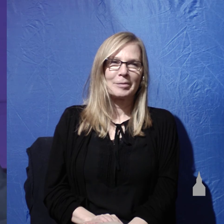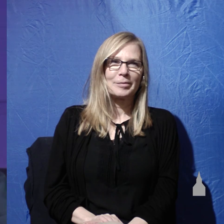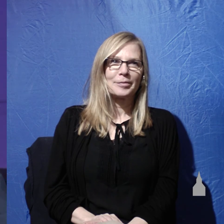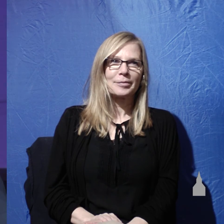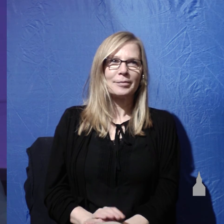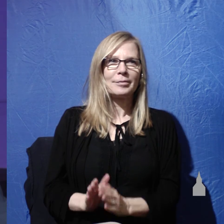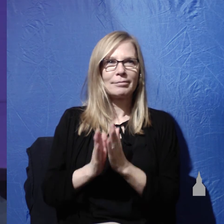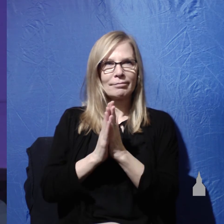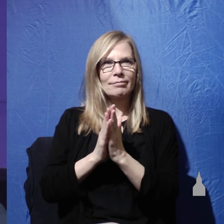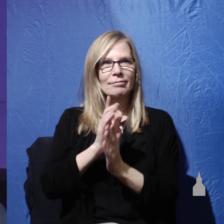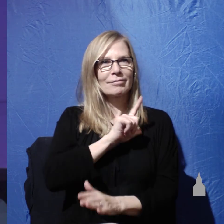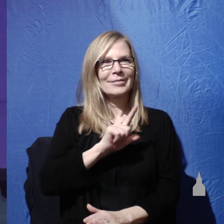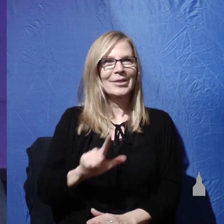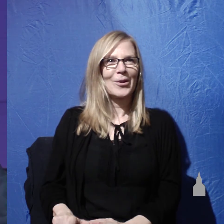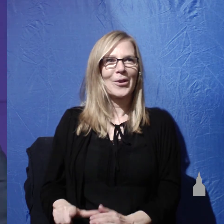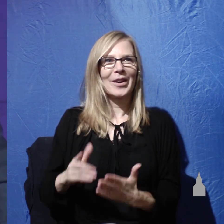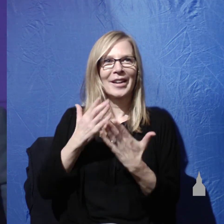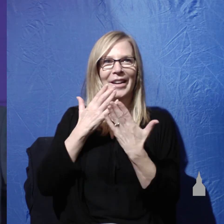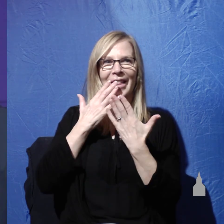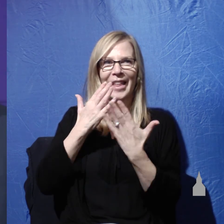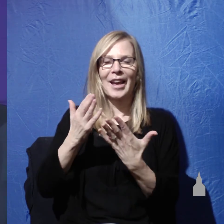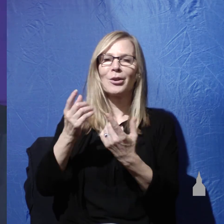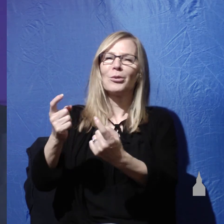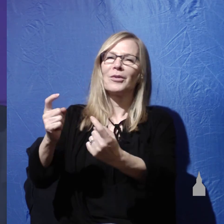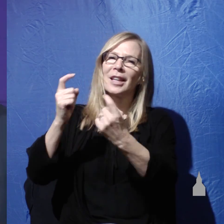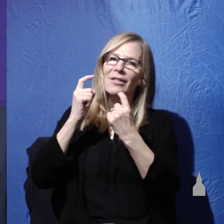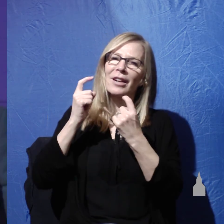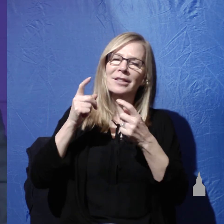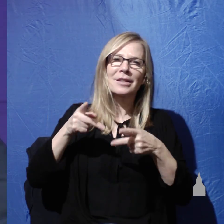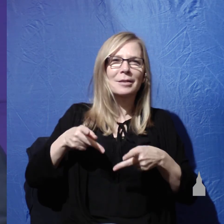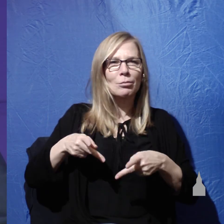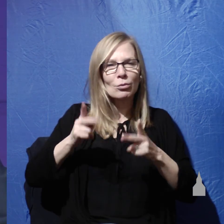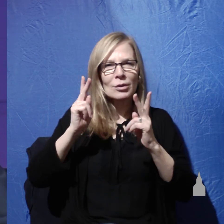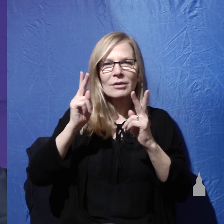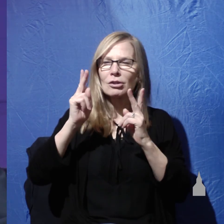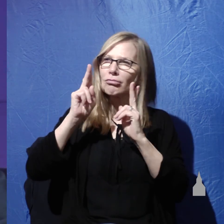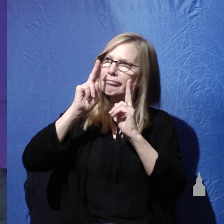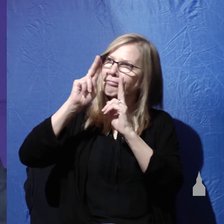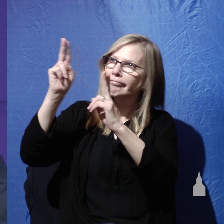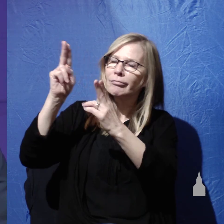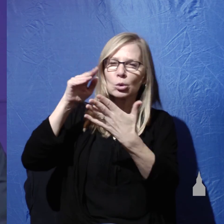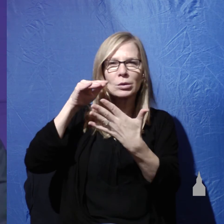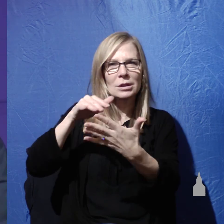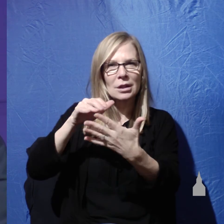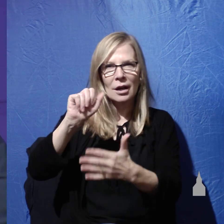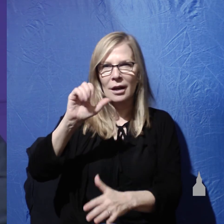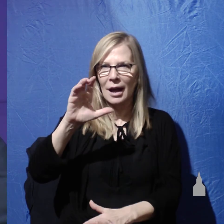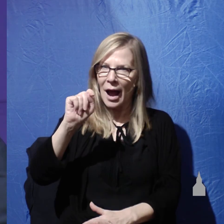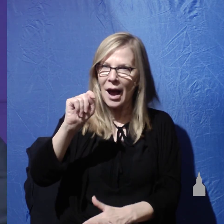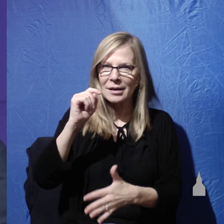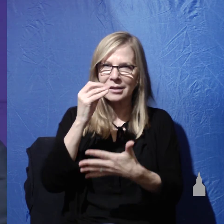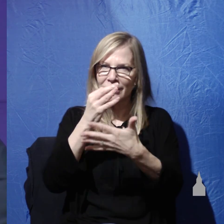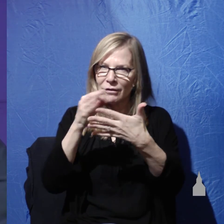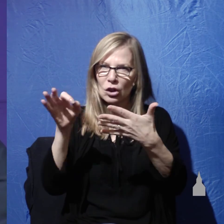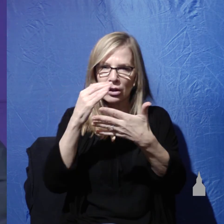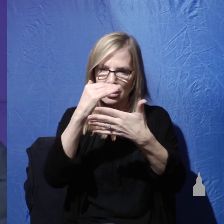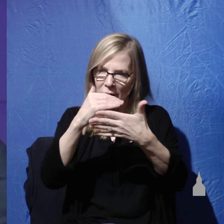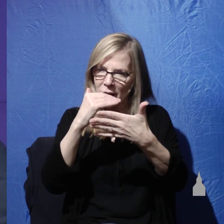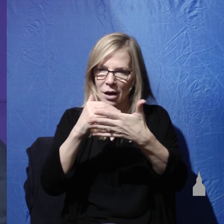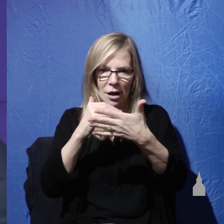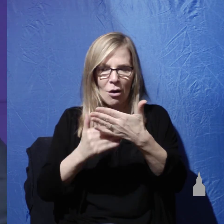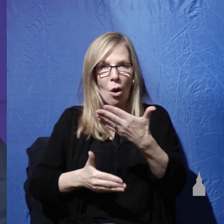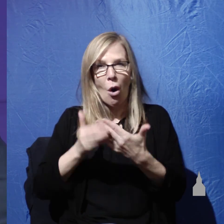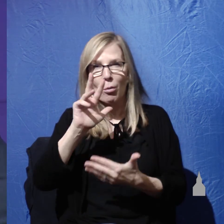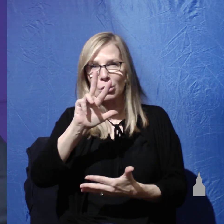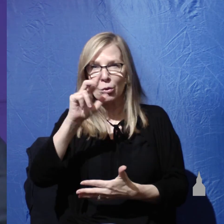Lord, we thank you that you have given us this great privilege of studying Acts verse by verse for almost 3.5 years to